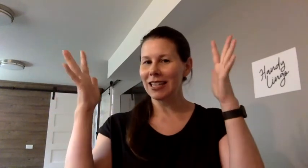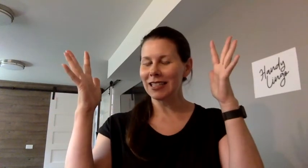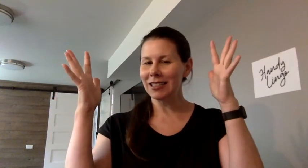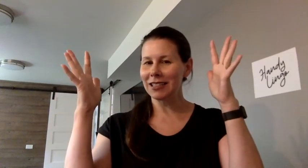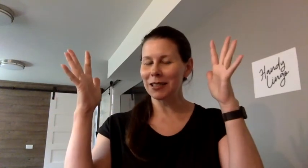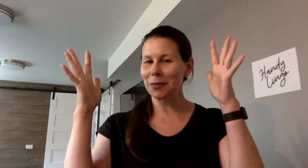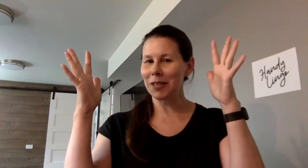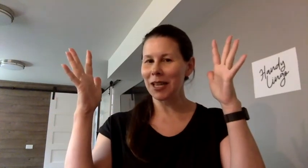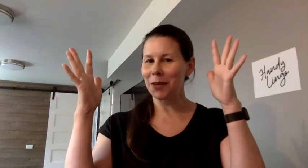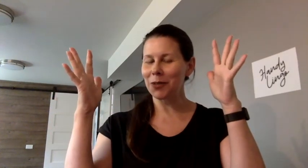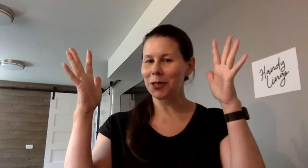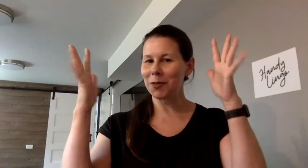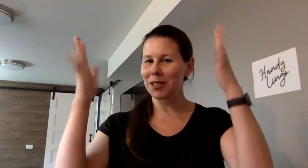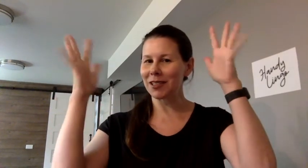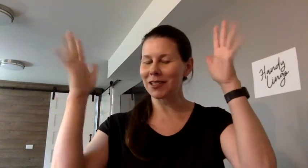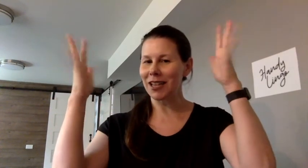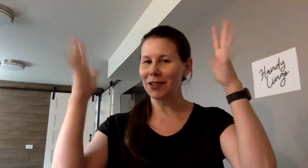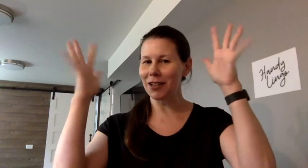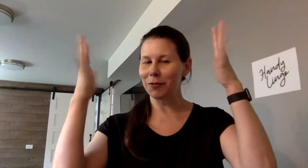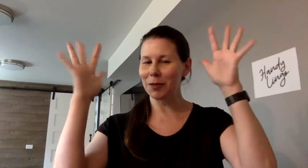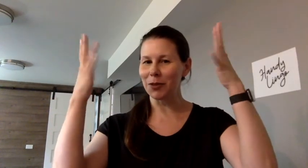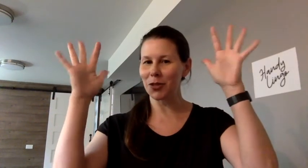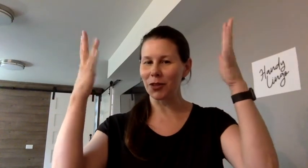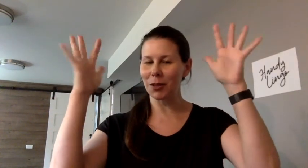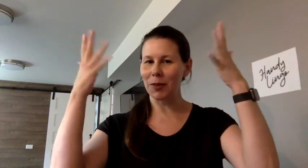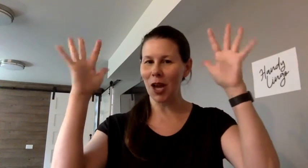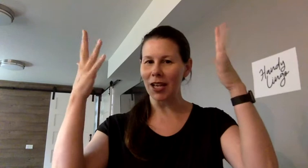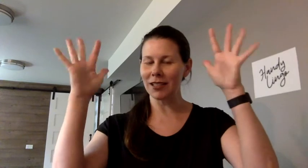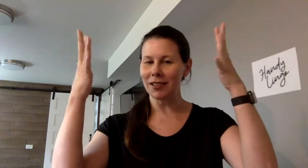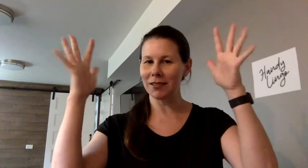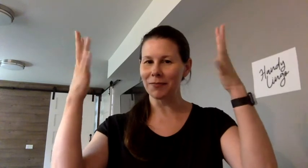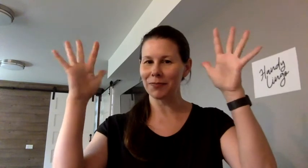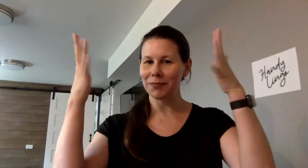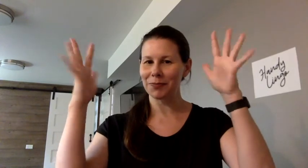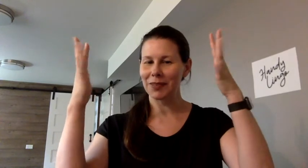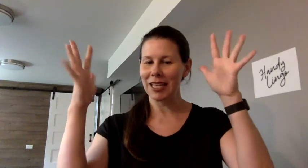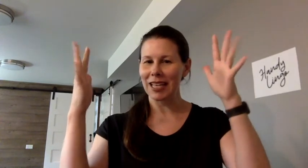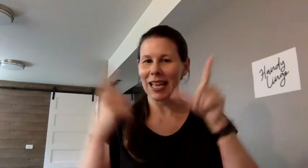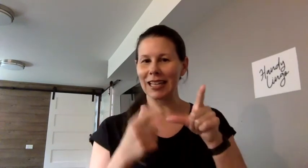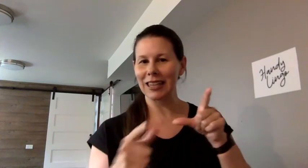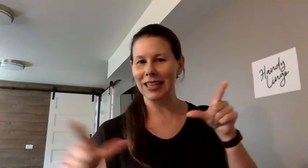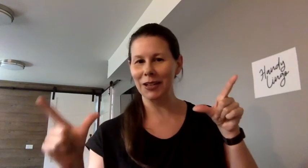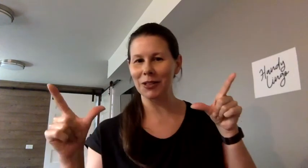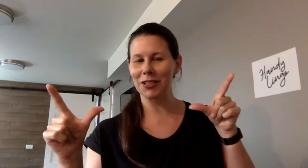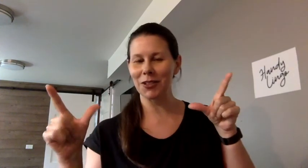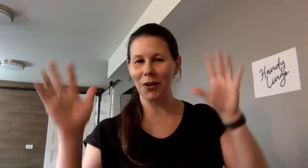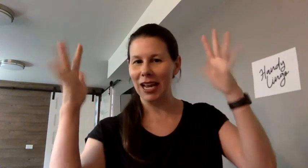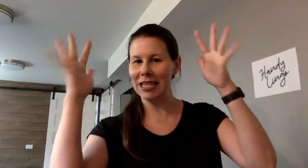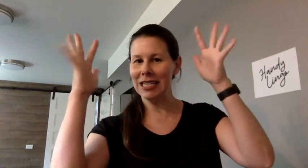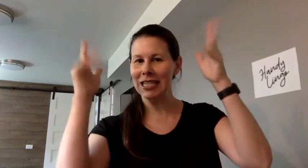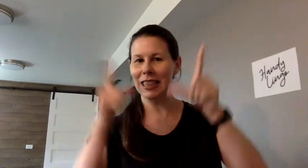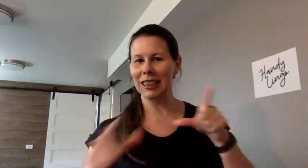This is a little play on words because this is how deaf people show their applause and language. So Handy